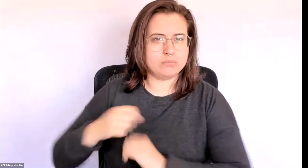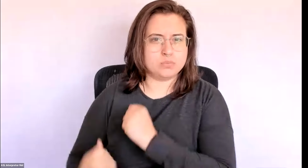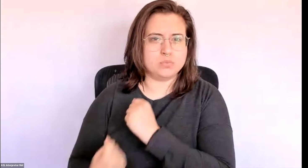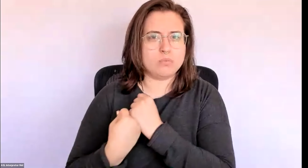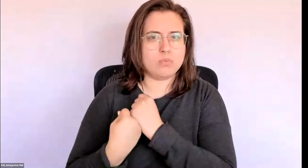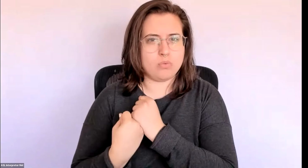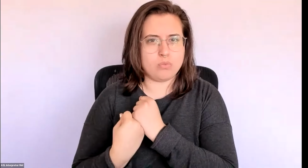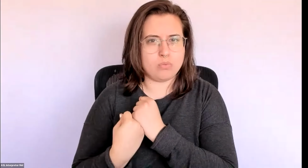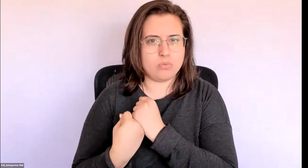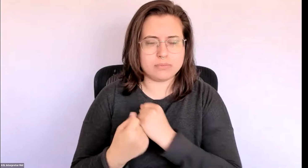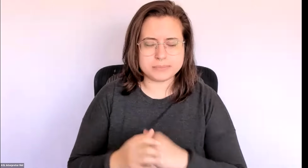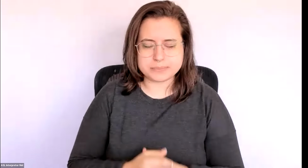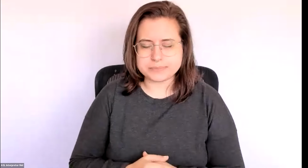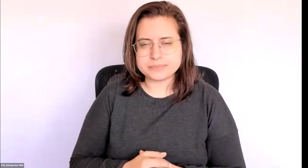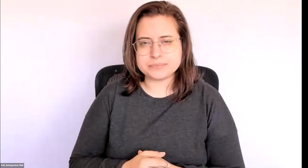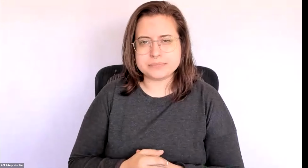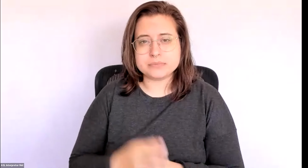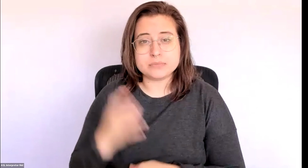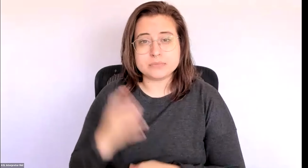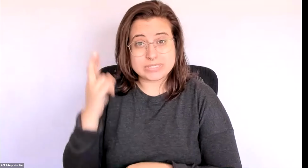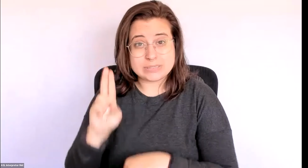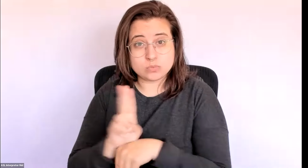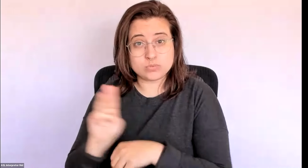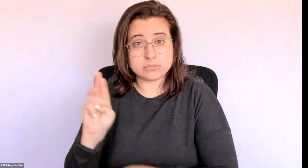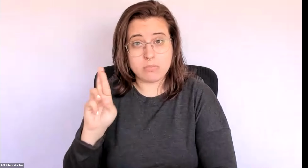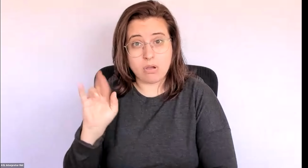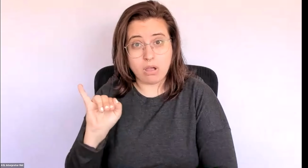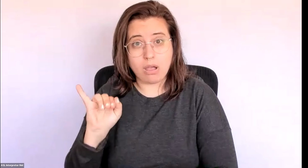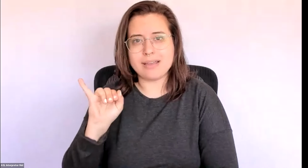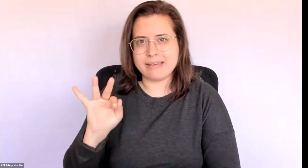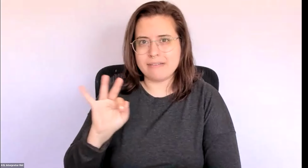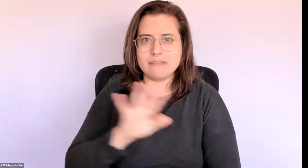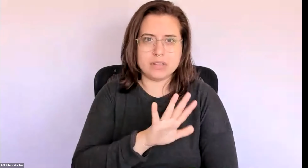an elevated lifetime risk of breast cancer.